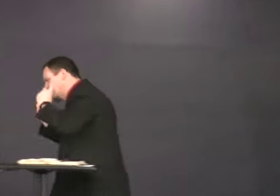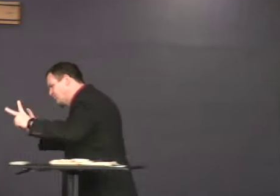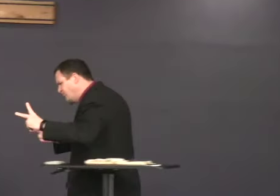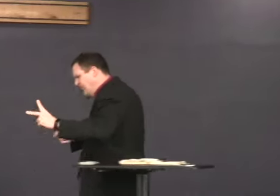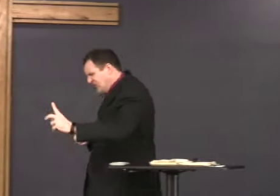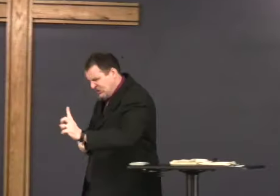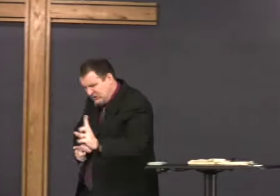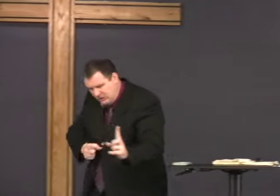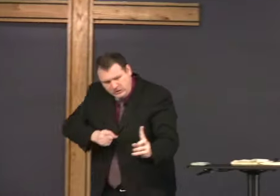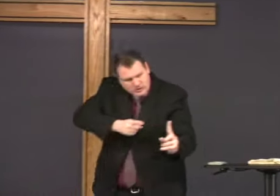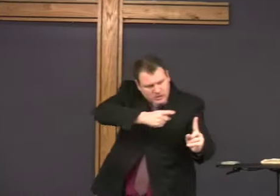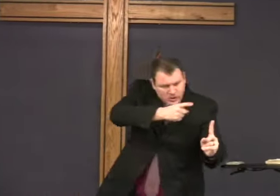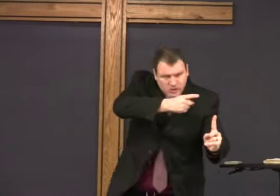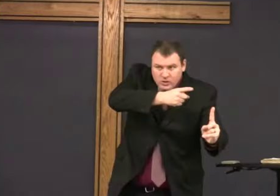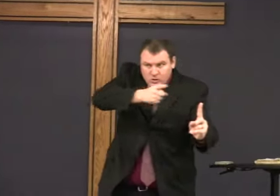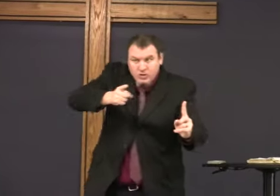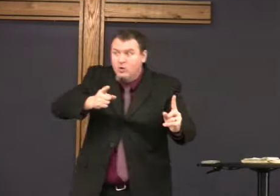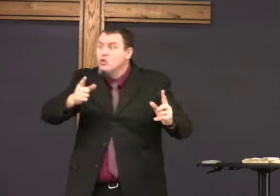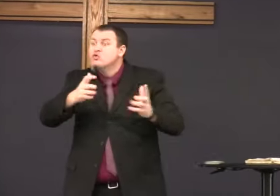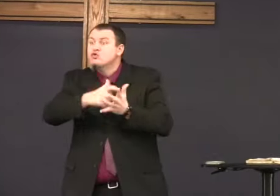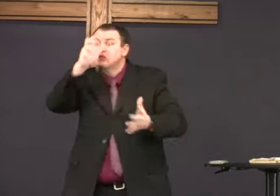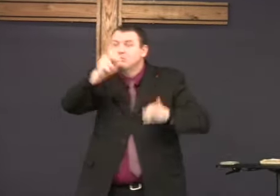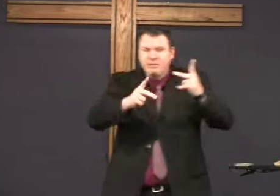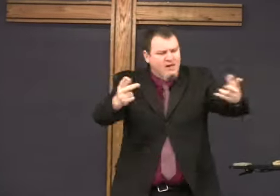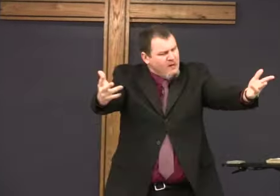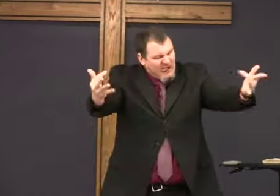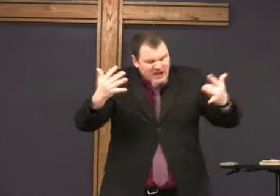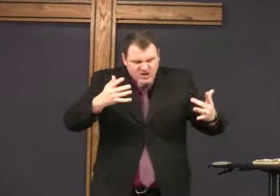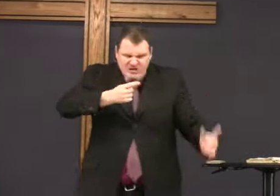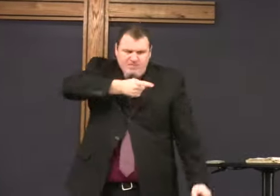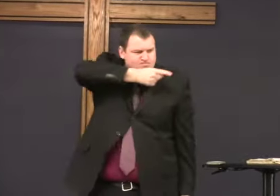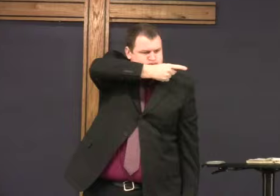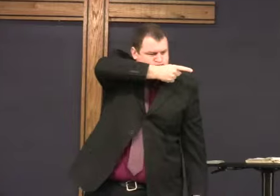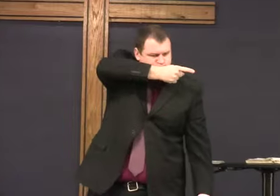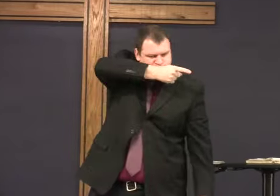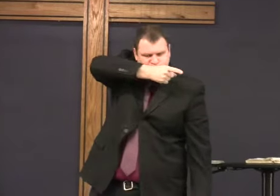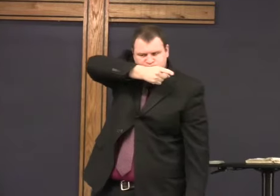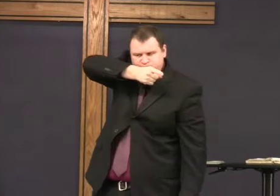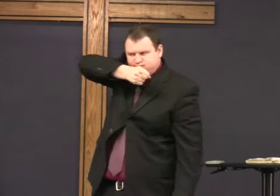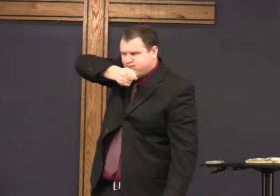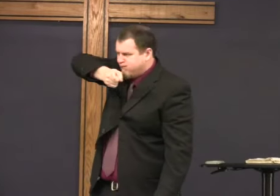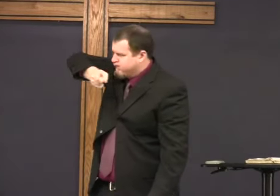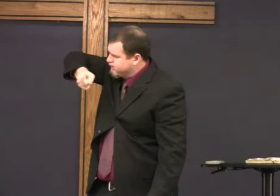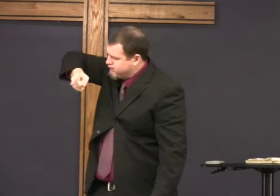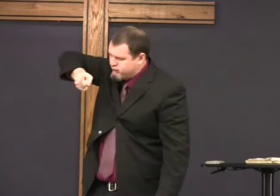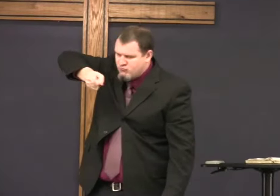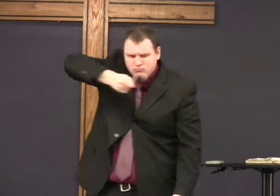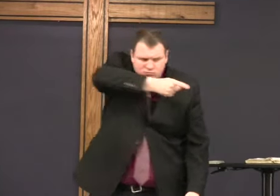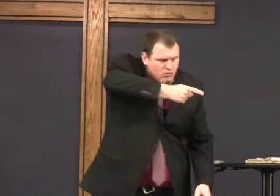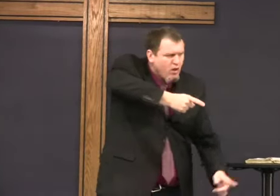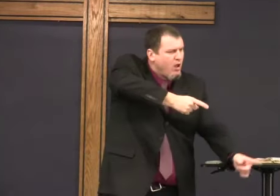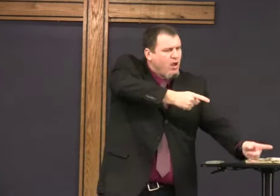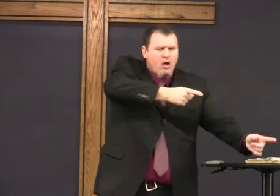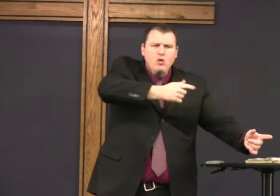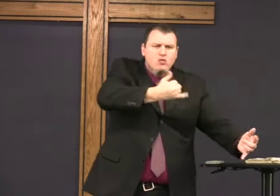from Nehemiah heard all this and he was mad. So what he did was he brought in all the people, the rulers and the rich, and